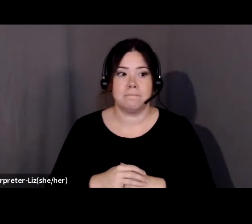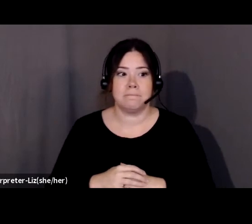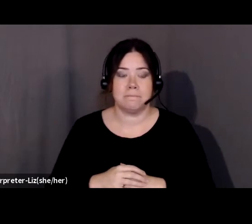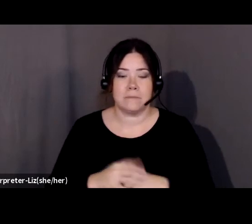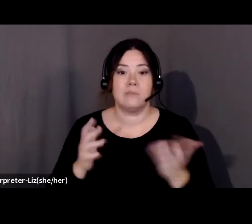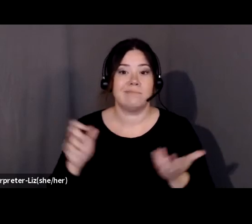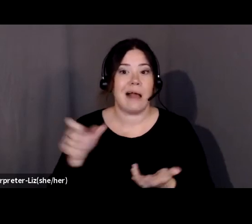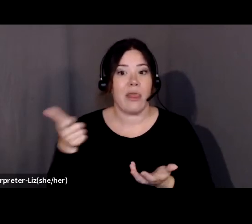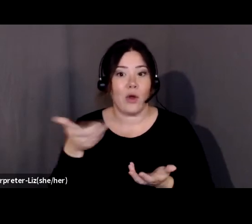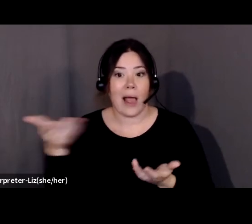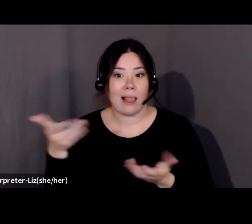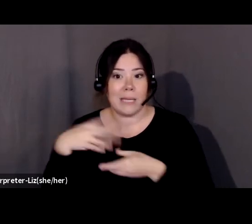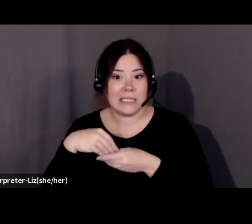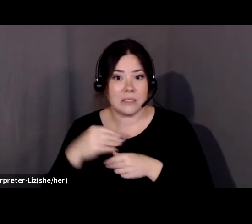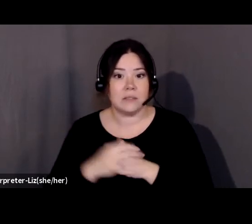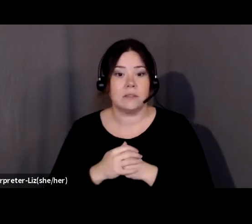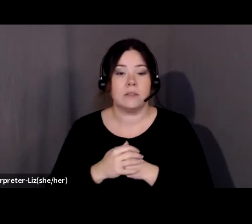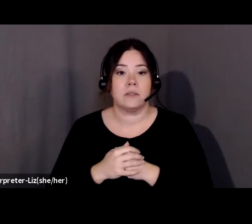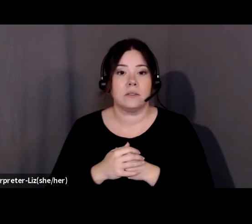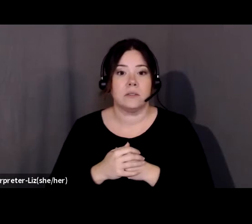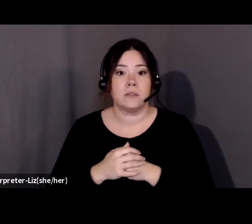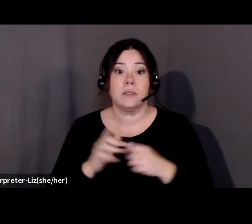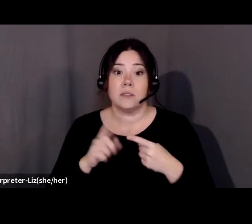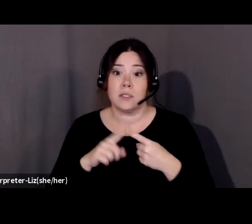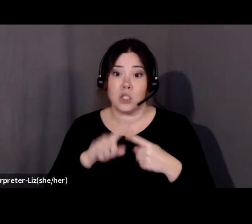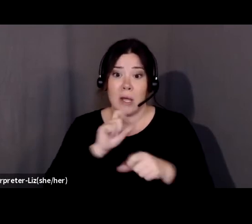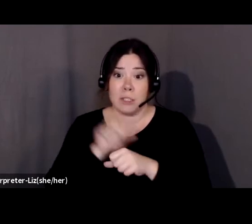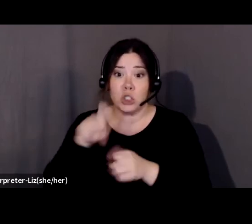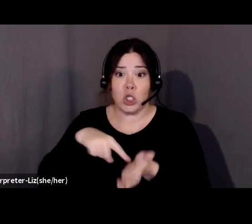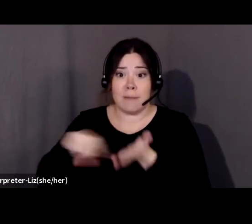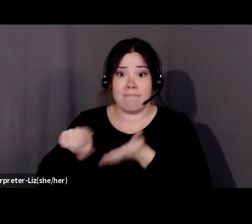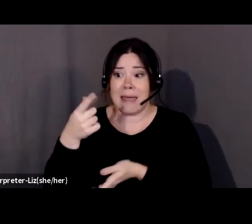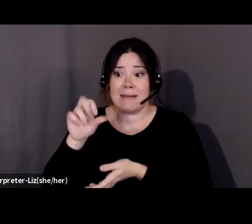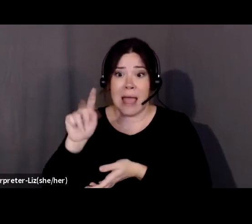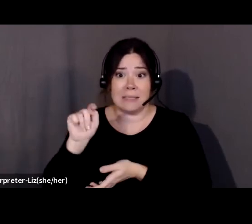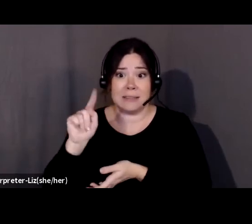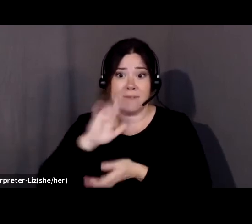Other elements, you absolutely should pay guests for their time.